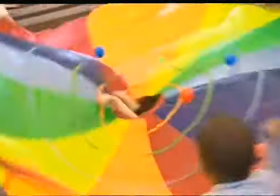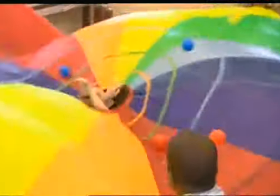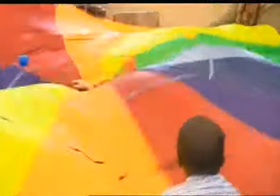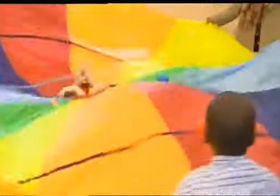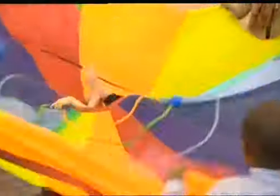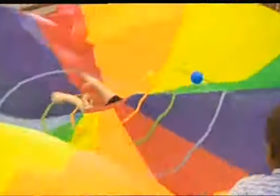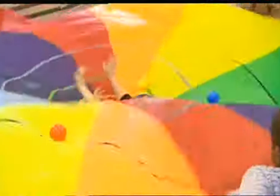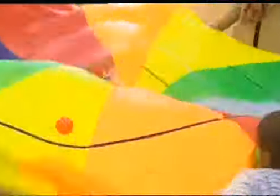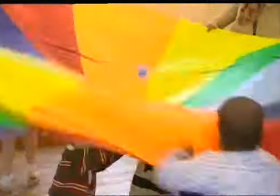again.